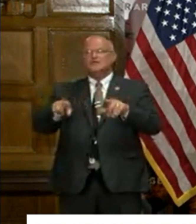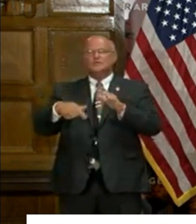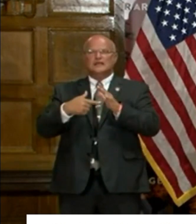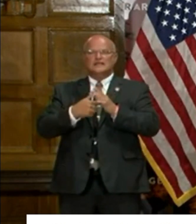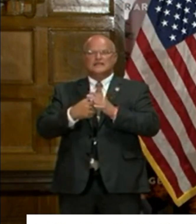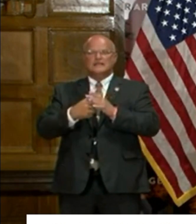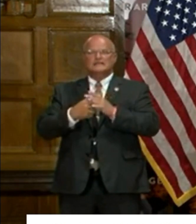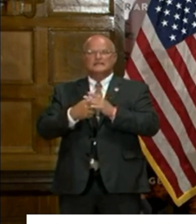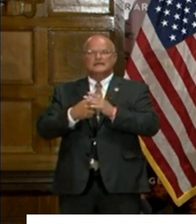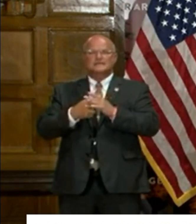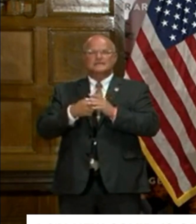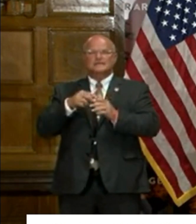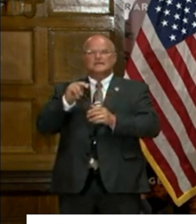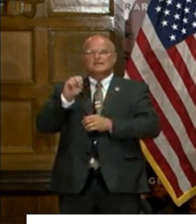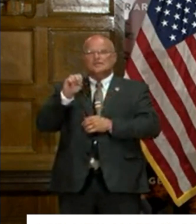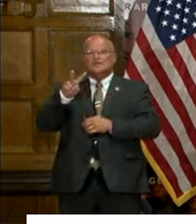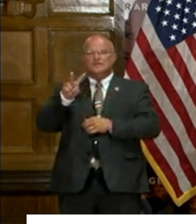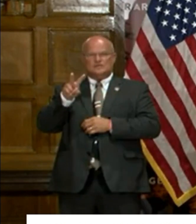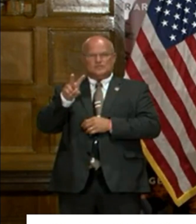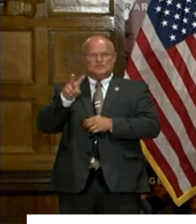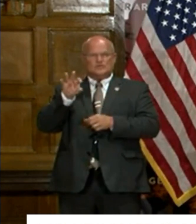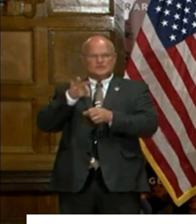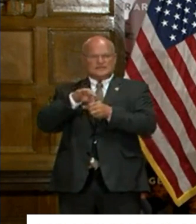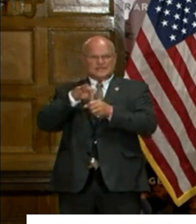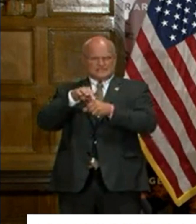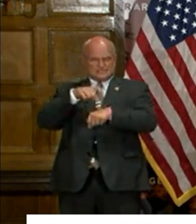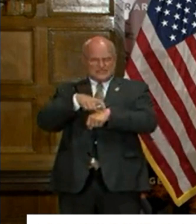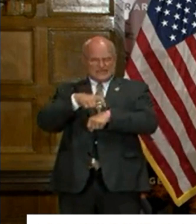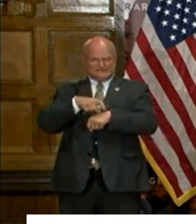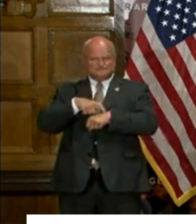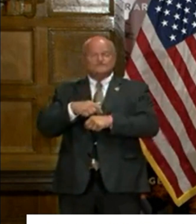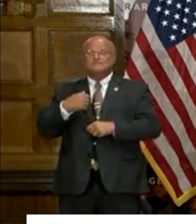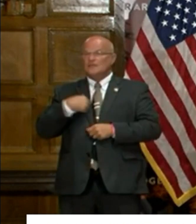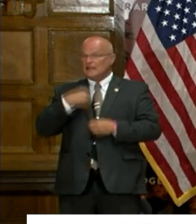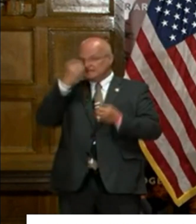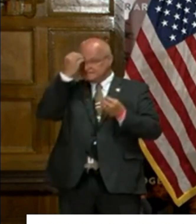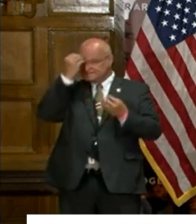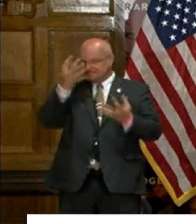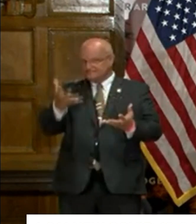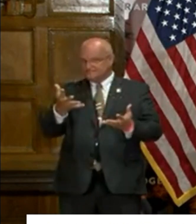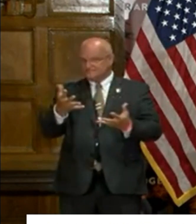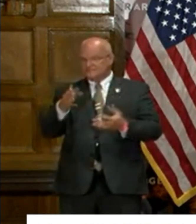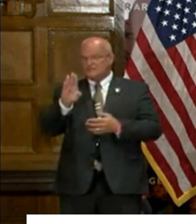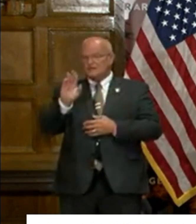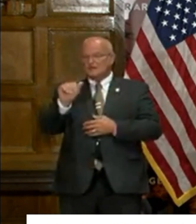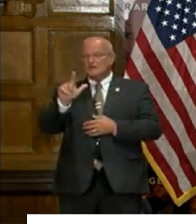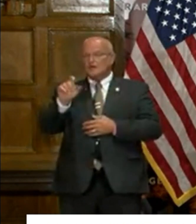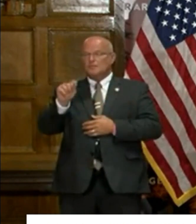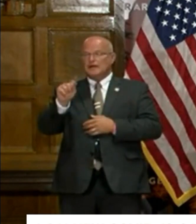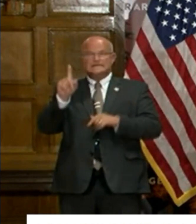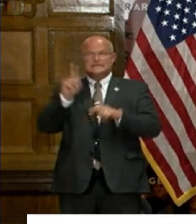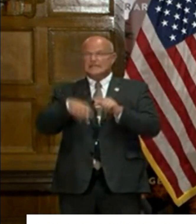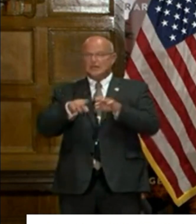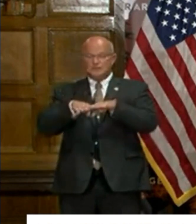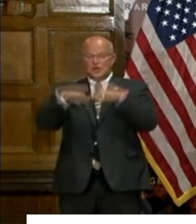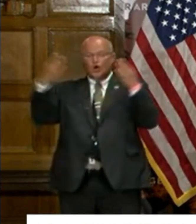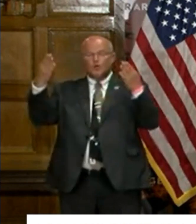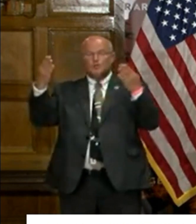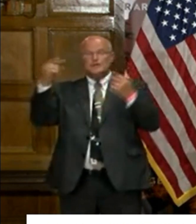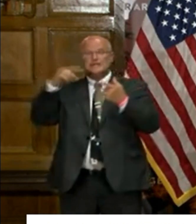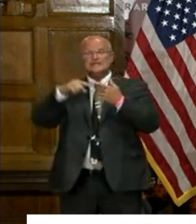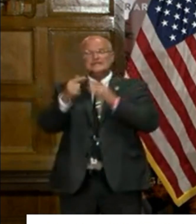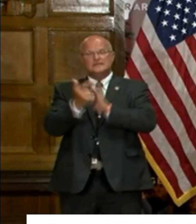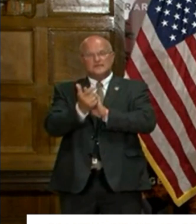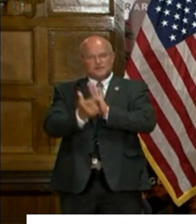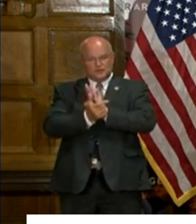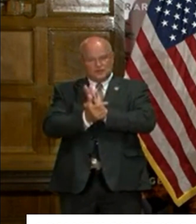this campaign and election season. I would emphasize that the ballots cannot be opened until the